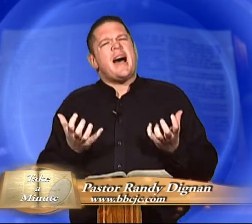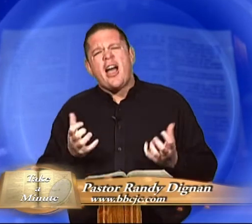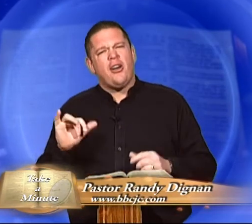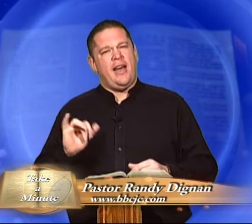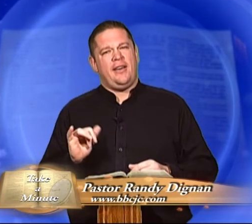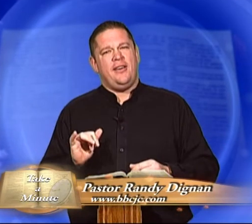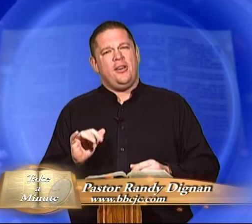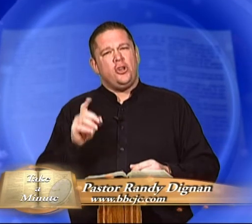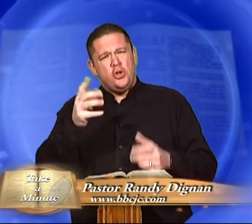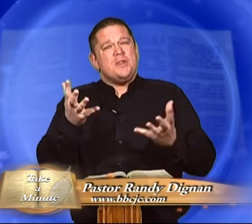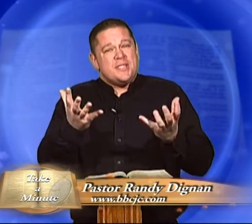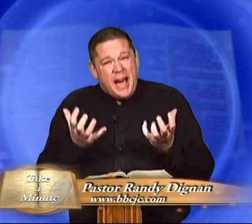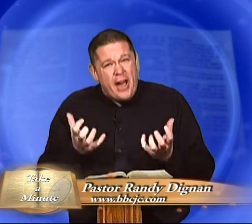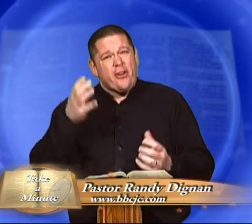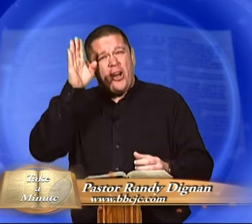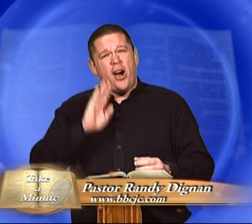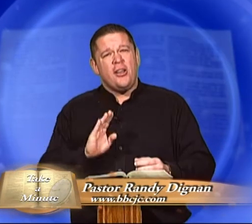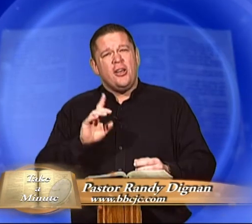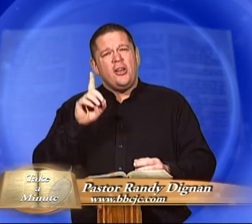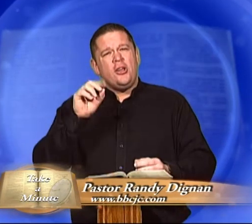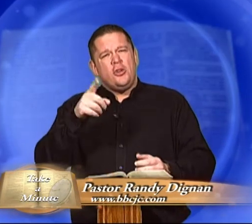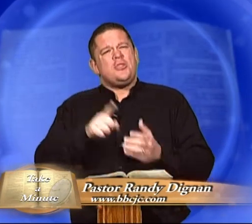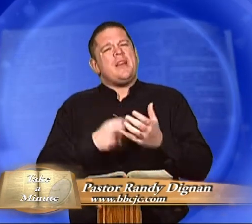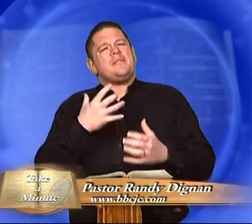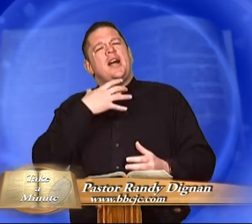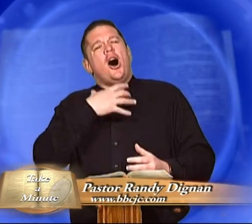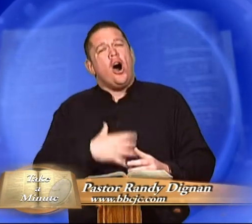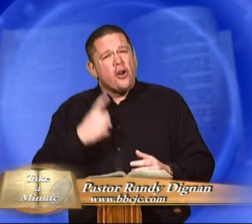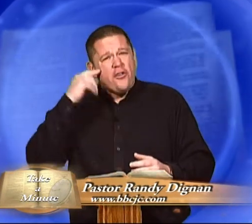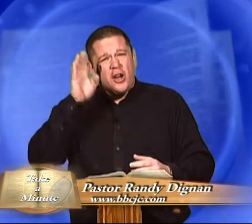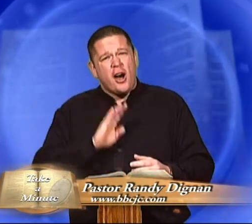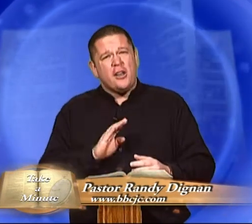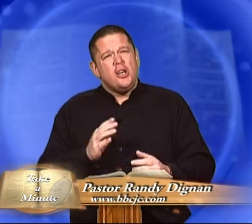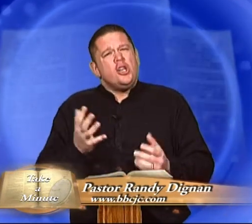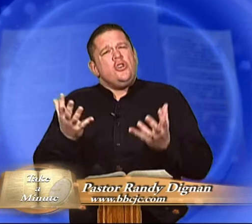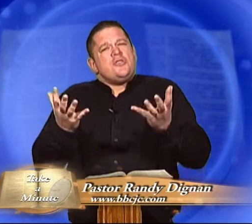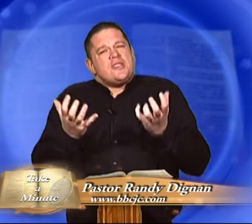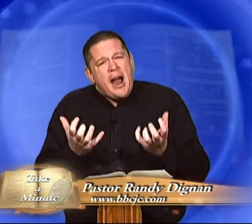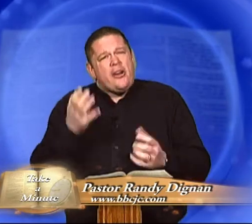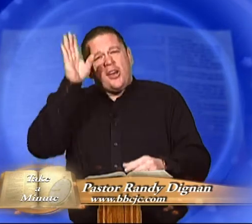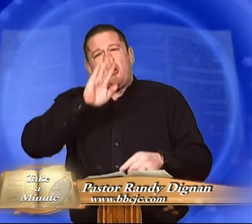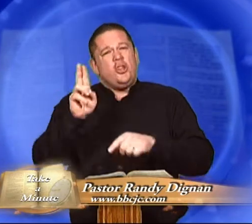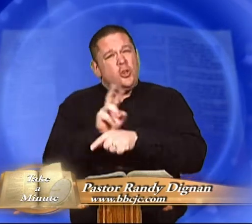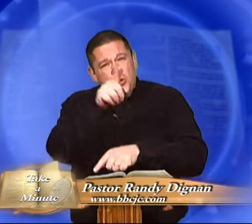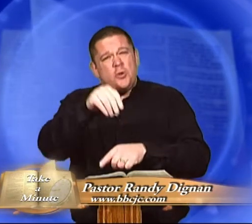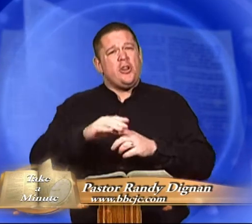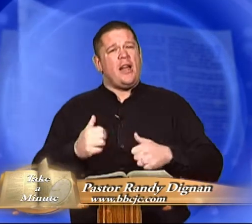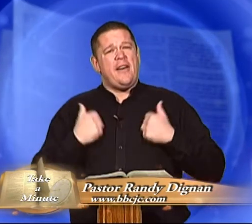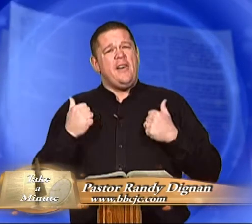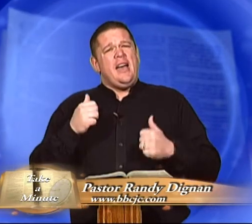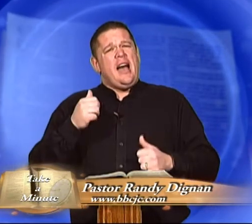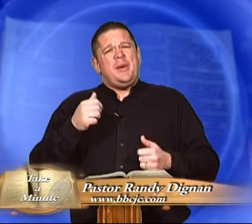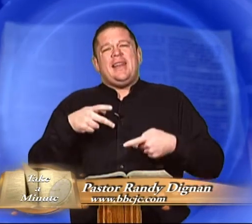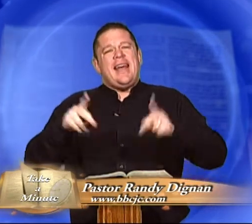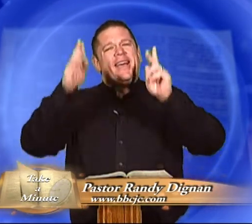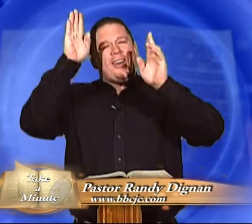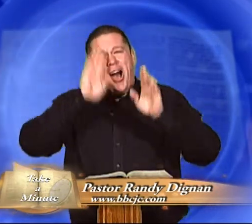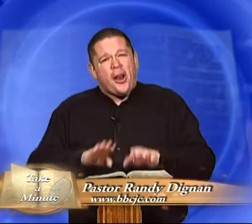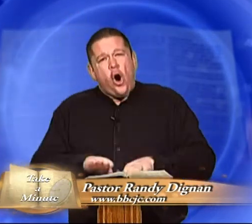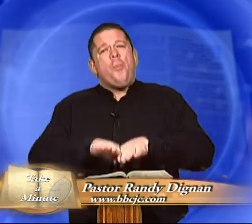desire like? Do you desire God? Do you sometimes get a hunger for God? Do you desire to God to use you in your life? I mean, let God open